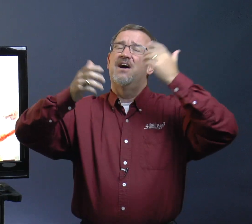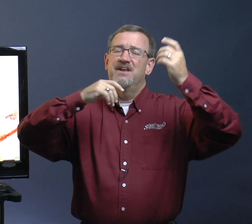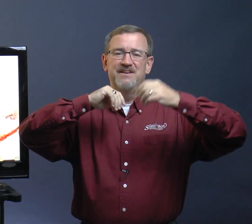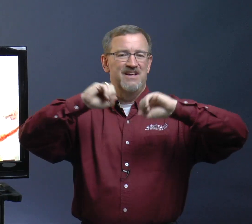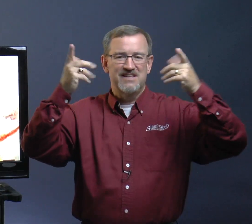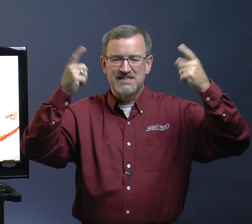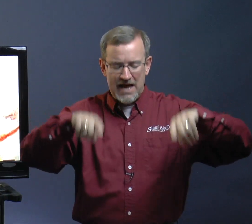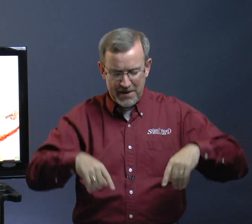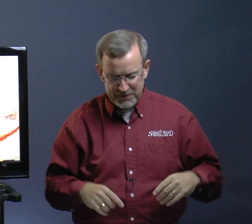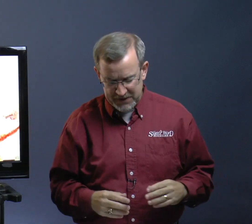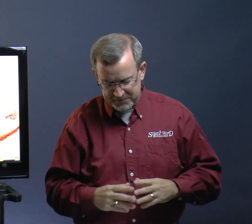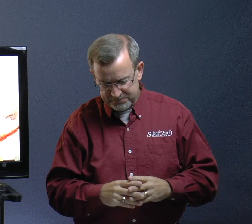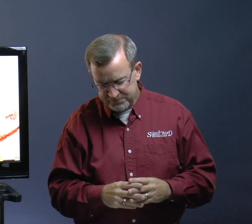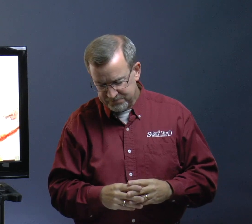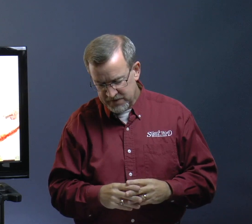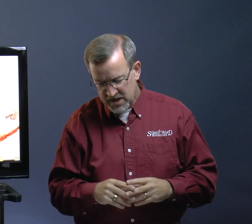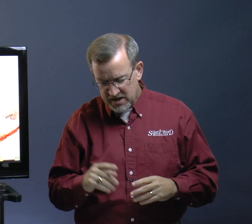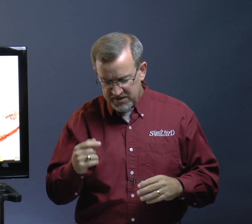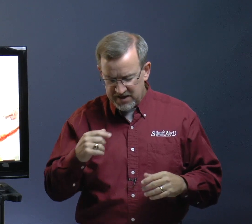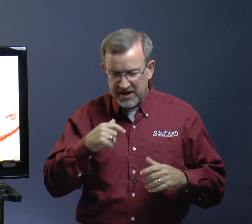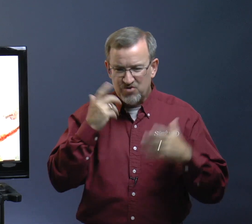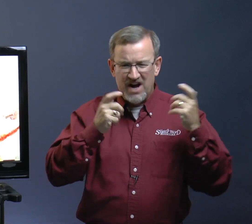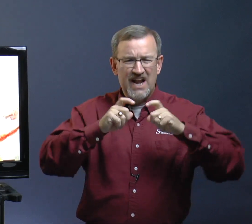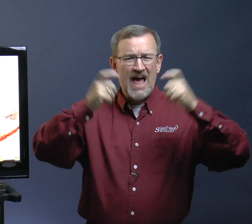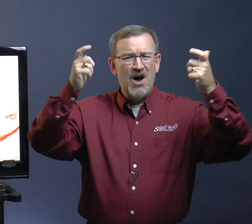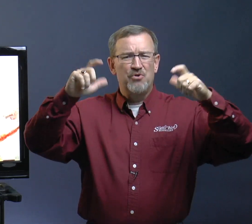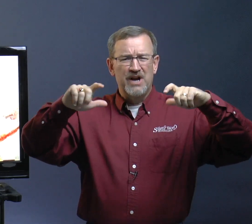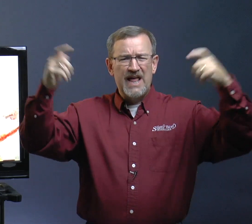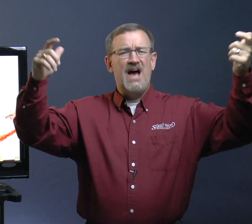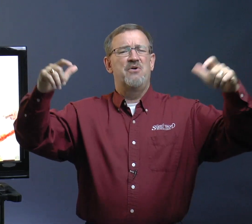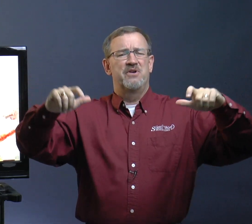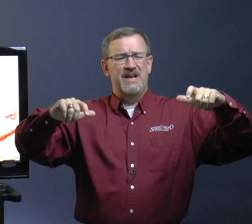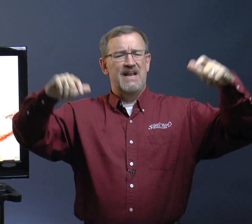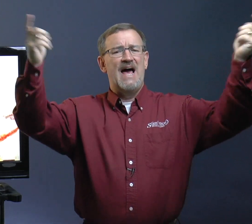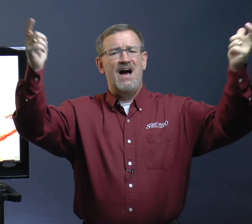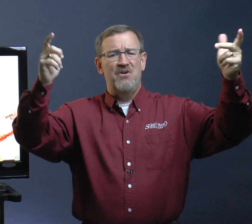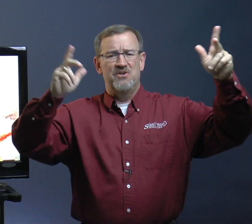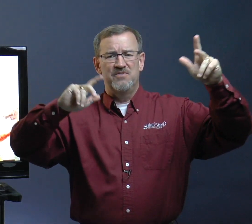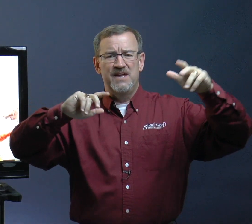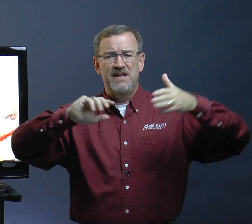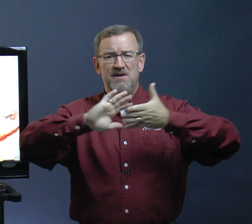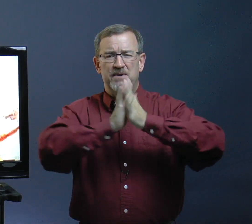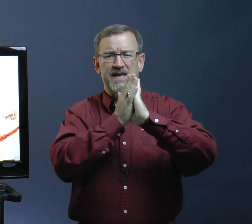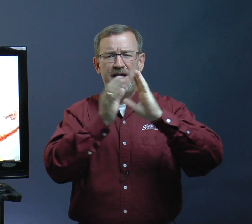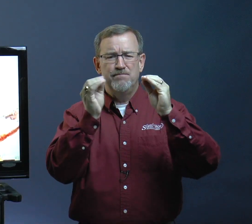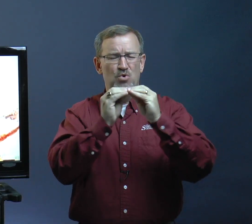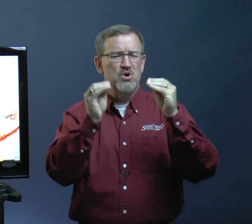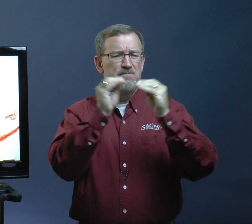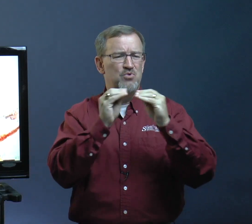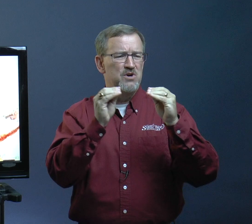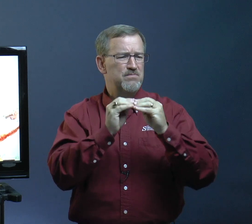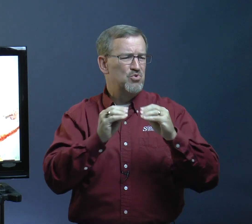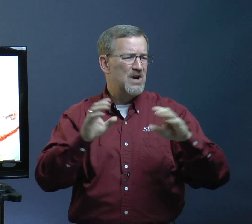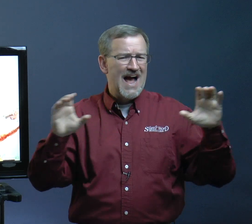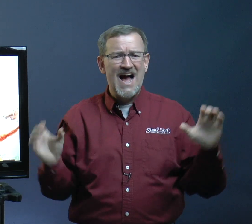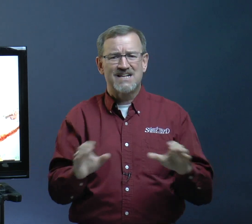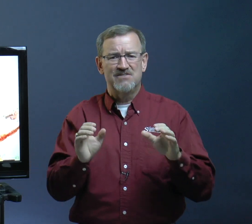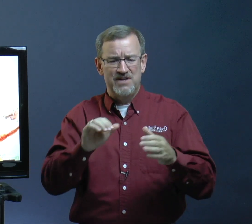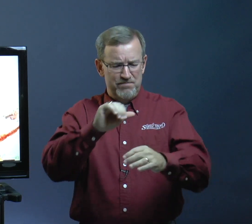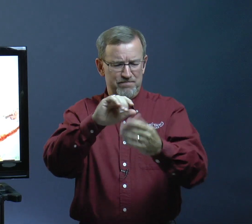and nothing's happening. They cried louder and louder and louder. They became more and more and more active. They